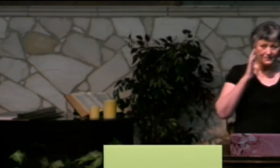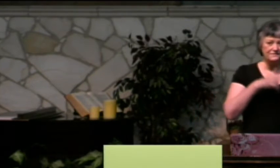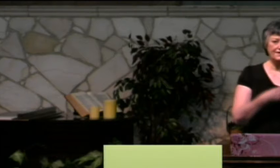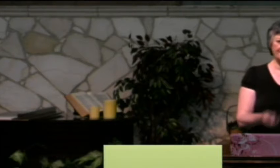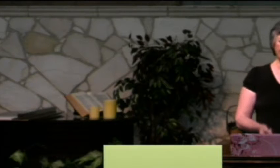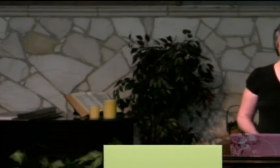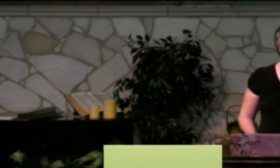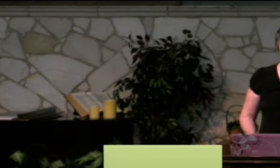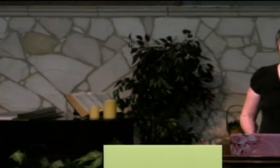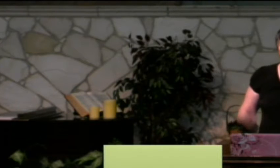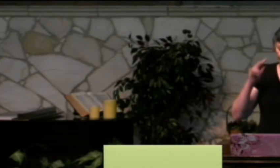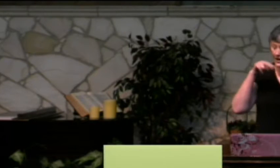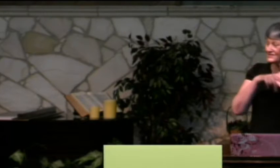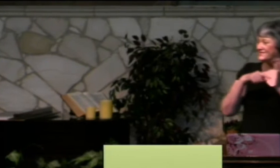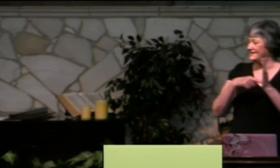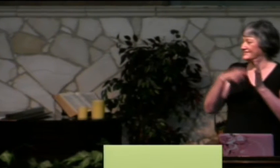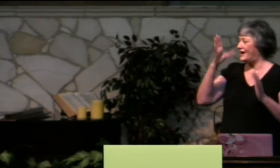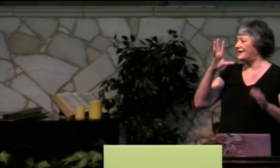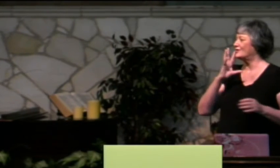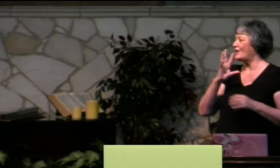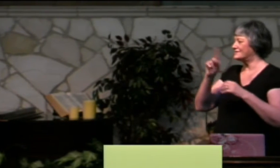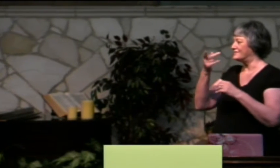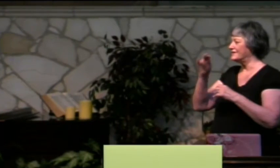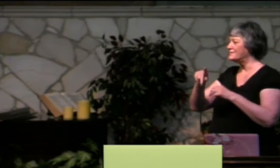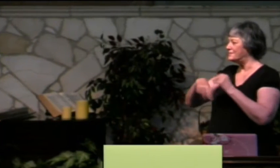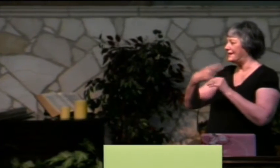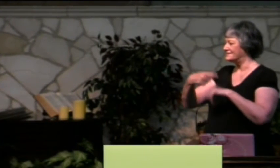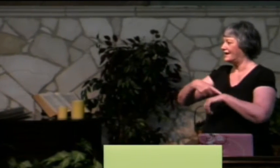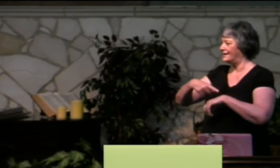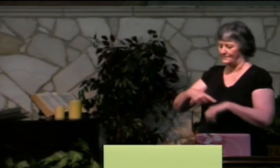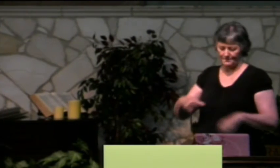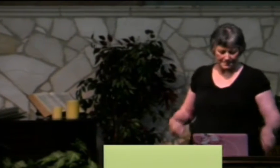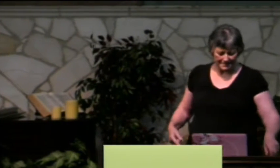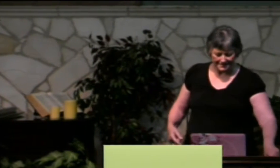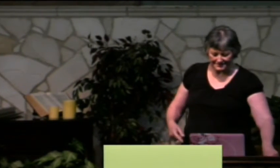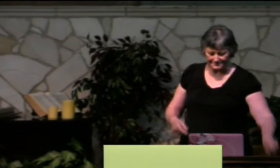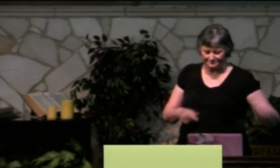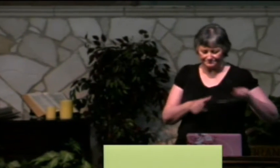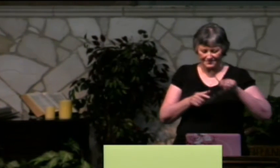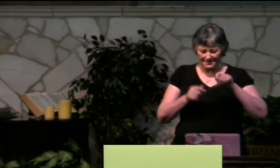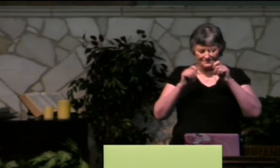We will fail. Watch this. God talks to Philip about time.